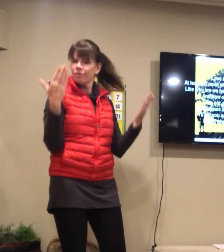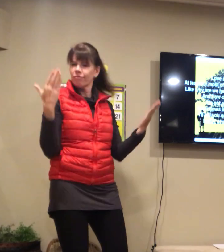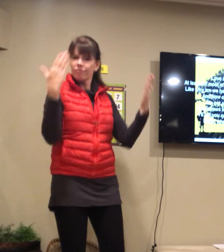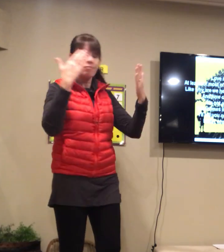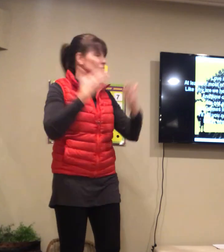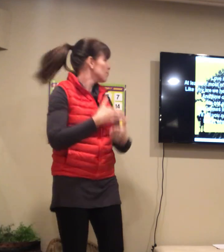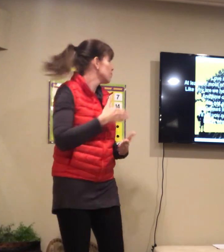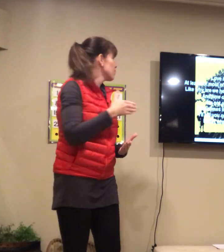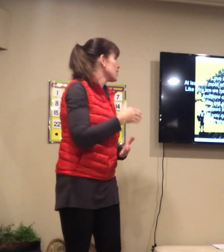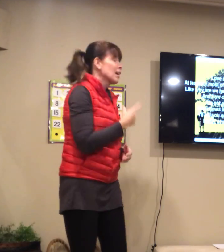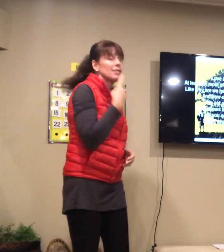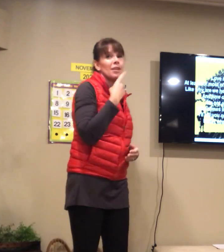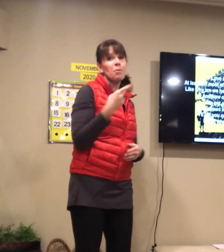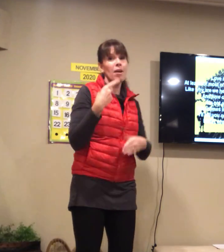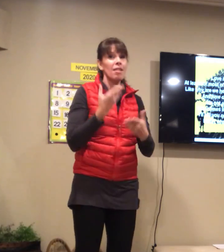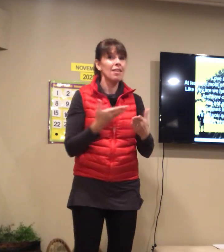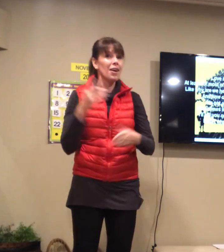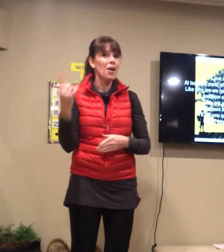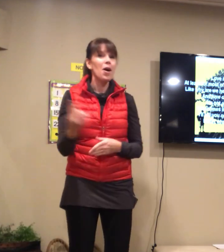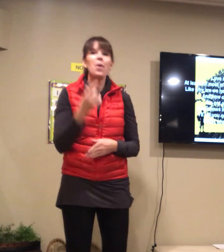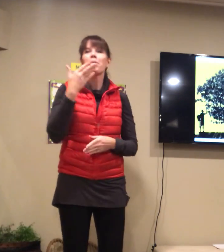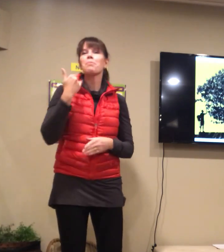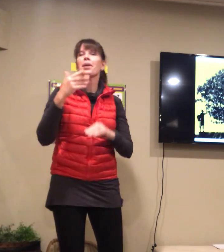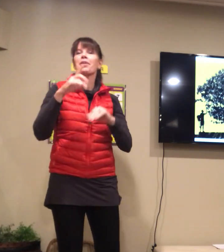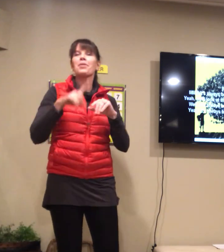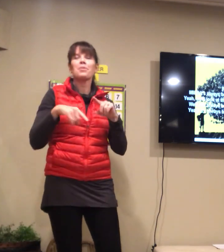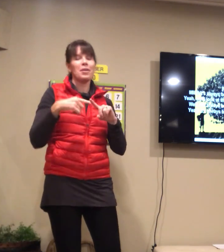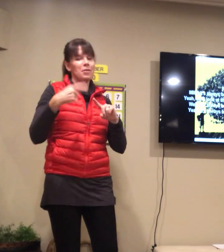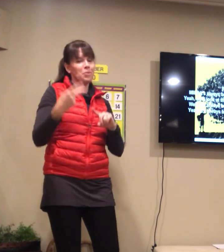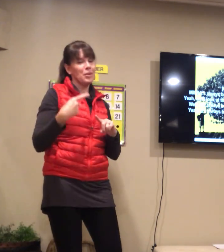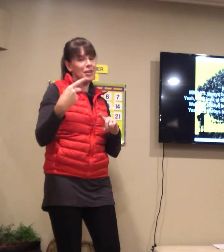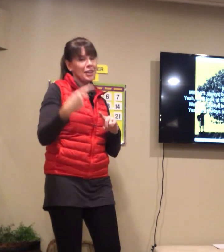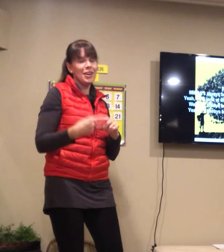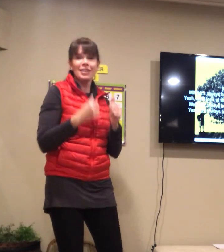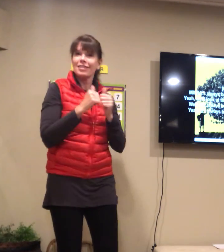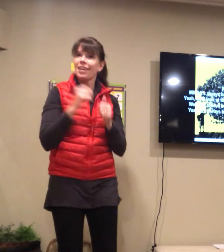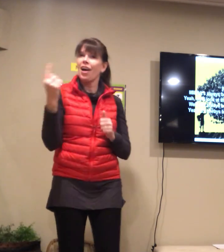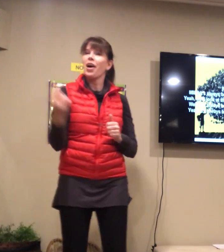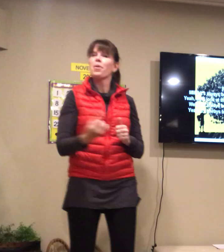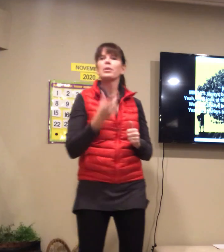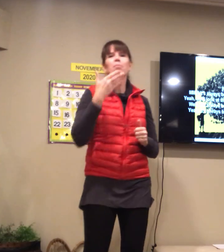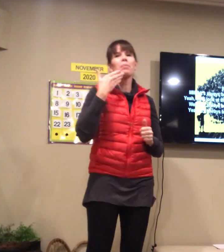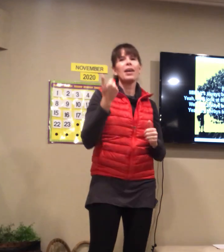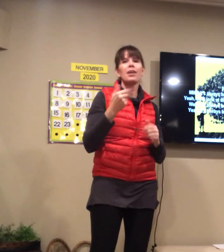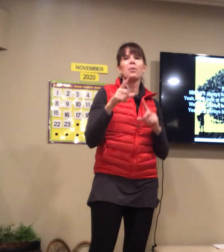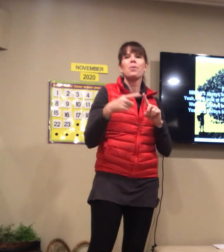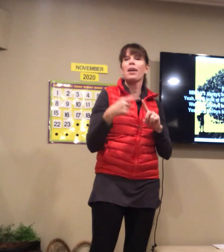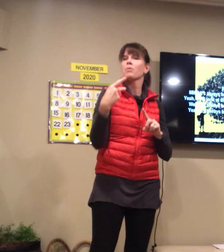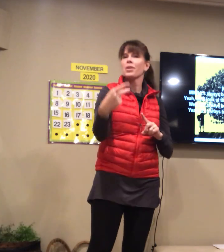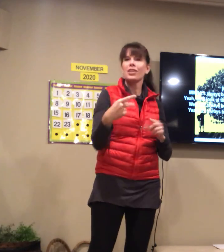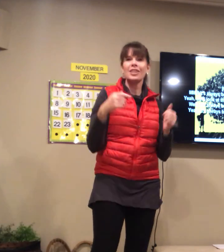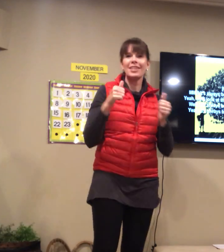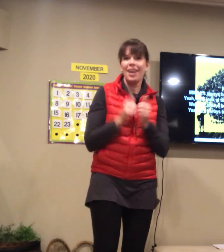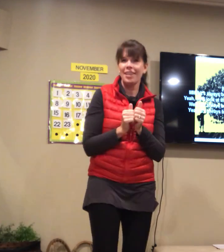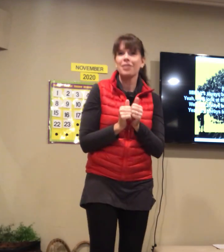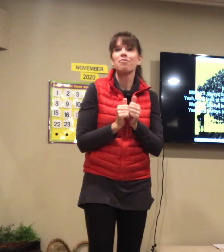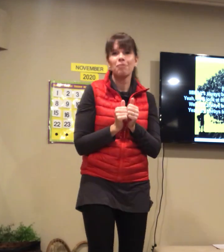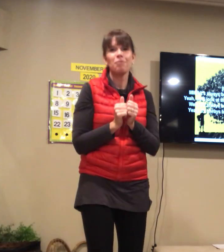it's always better when we're together. It's always better when we're